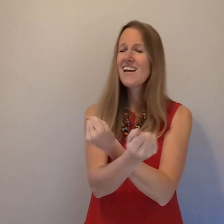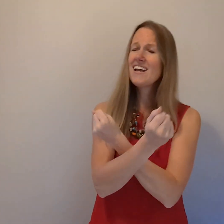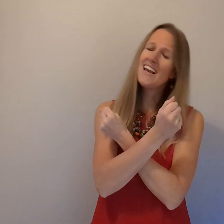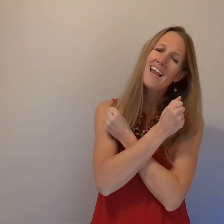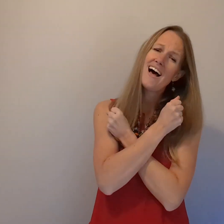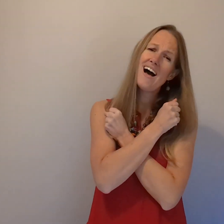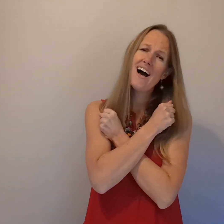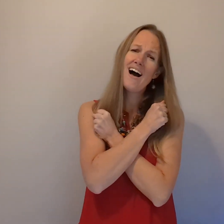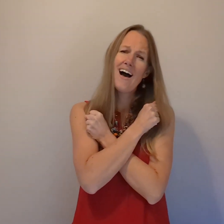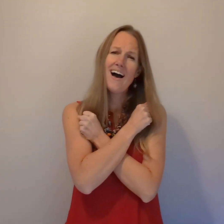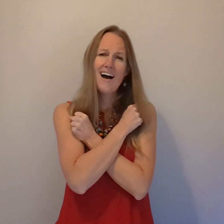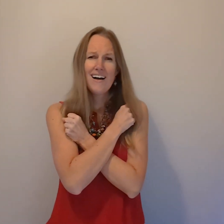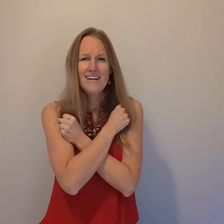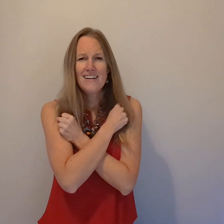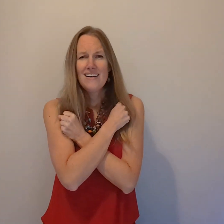perfect love.